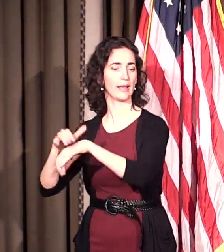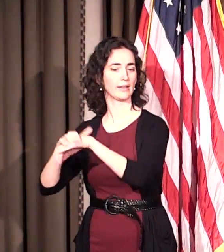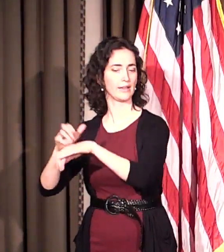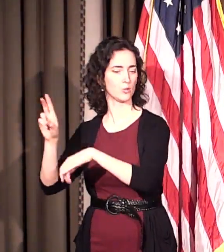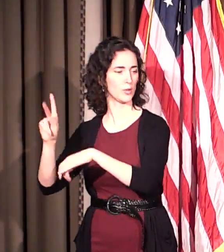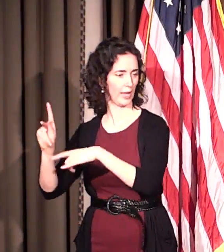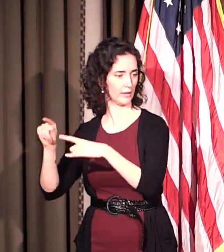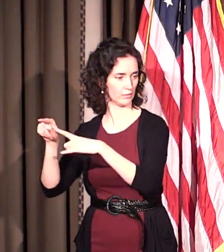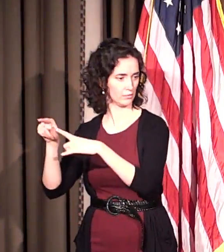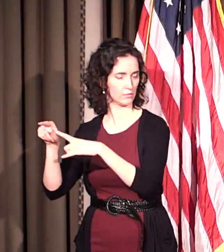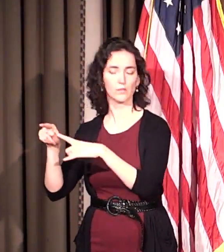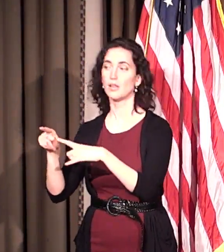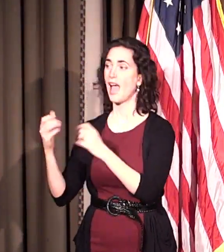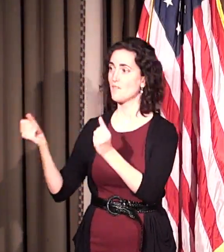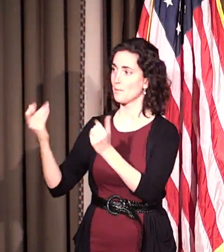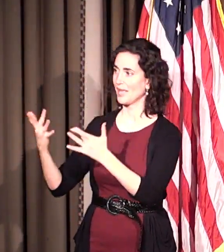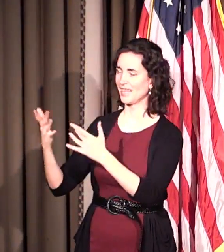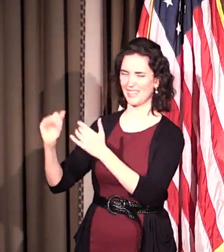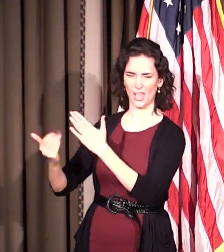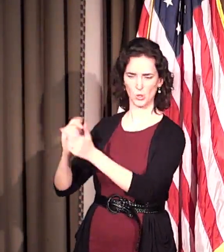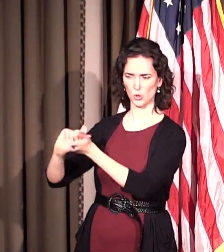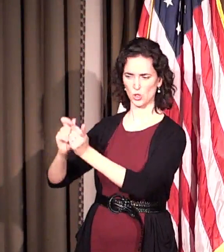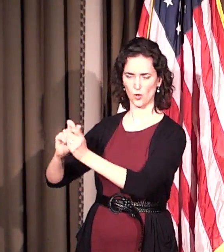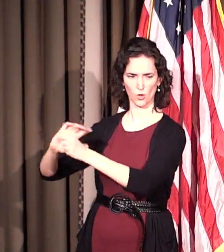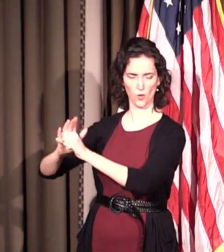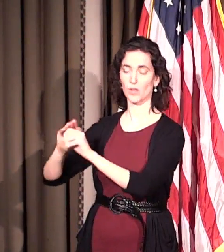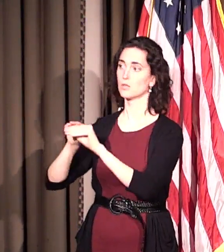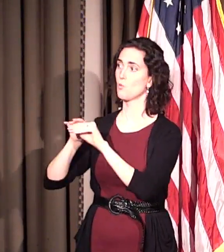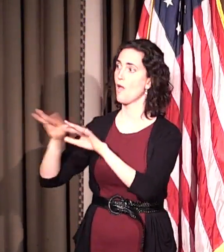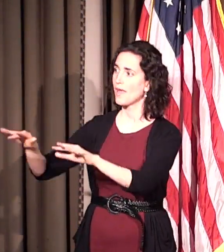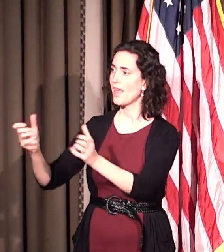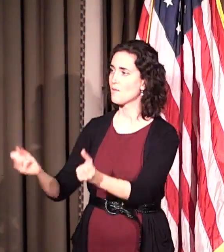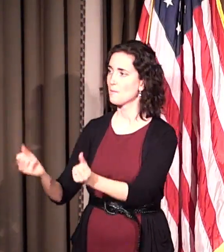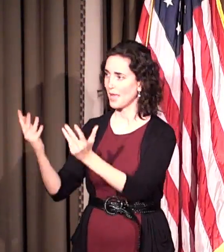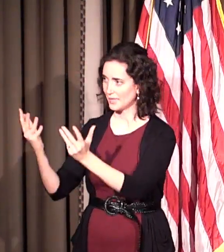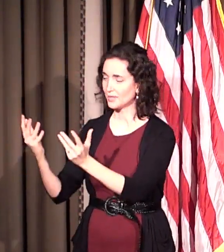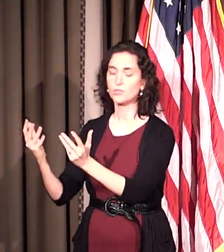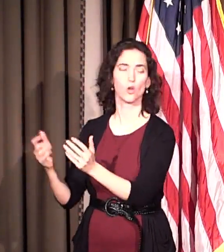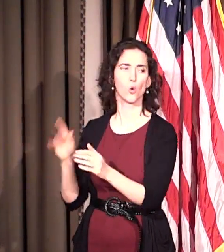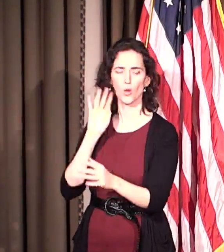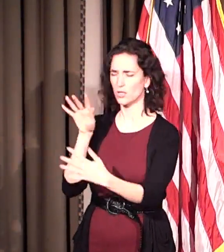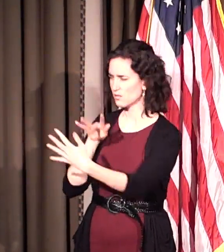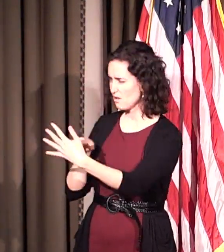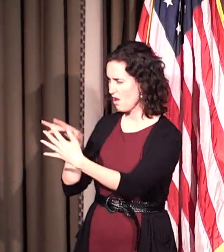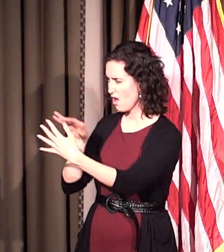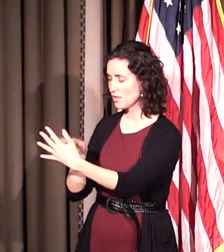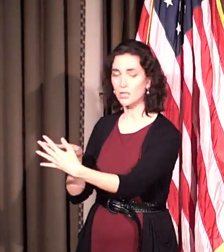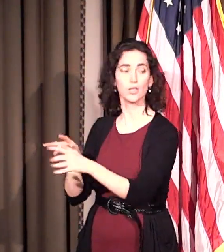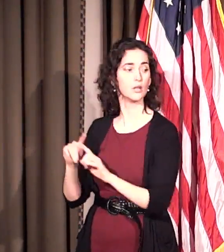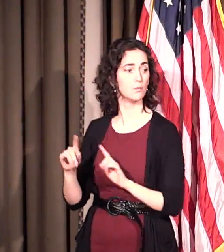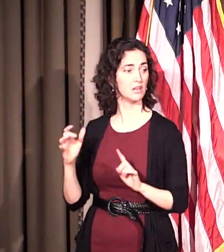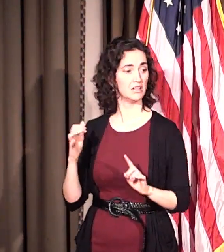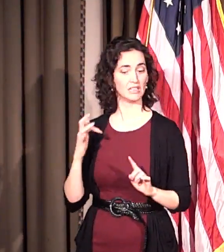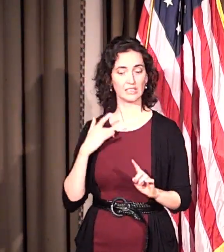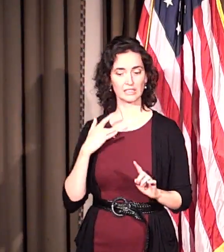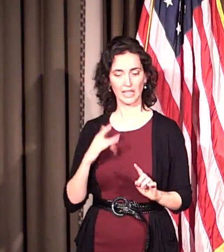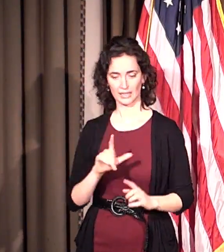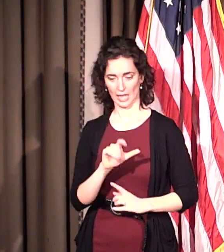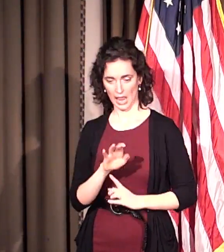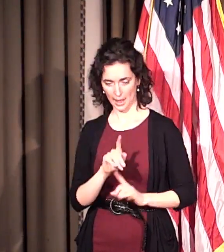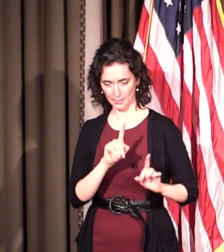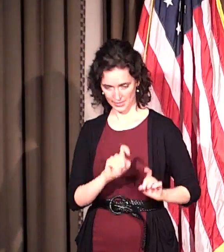of variant. We want to see exactly how effective it is, and we'll get that data in time. Most of the time, it follows closely with this type of